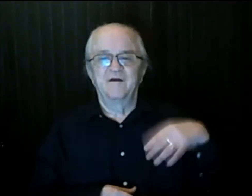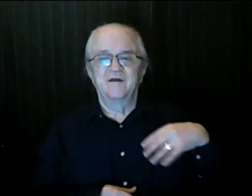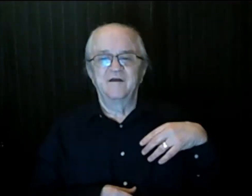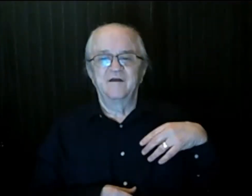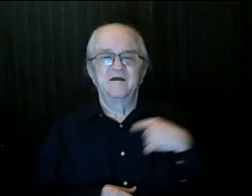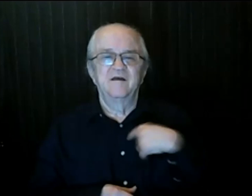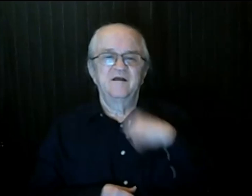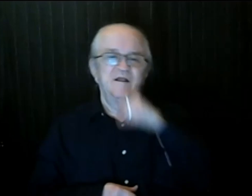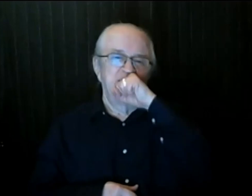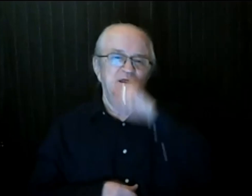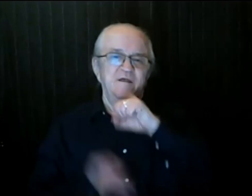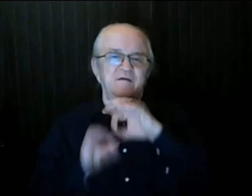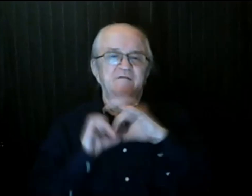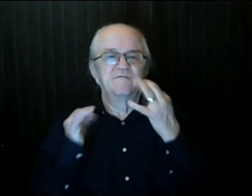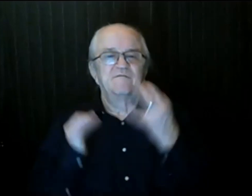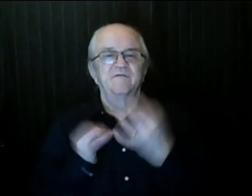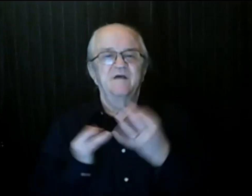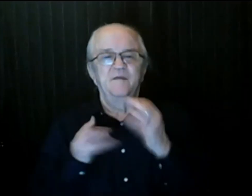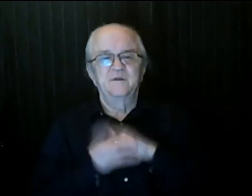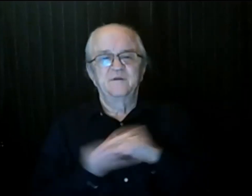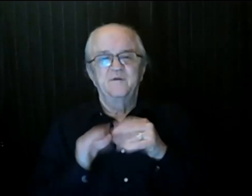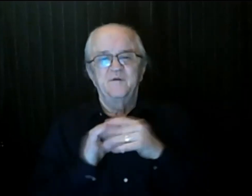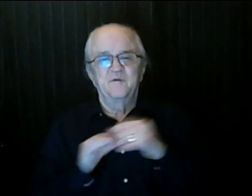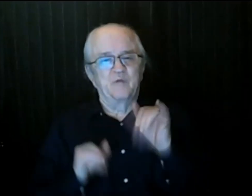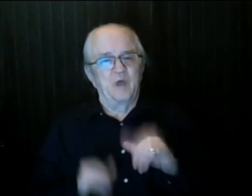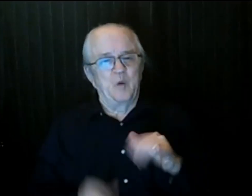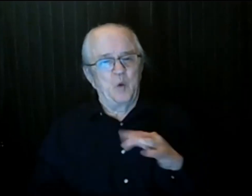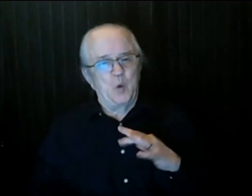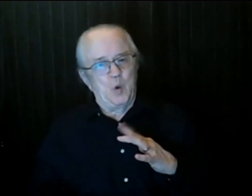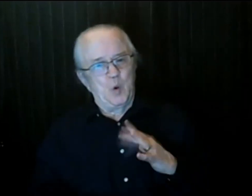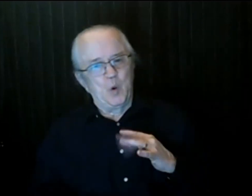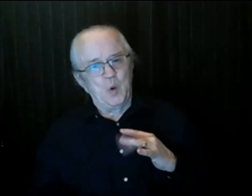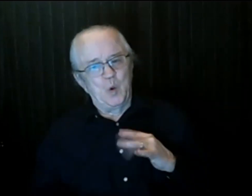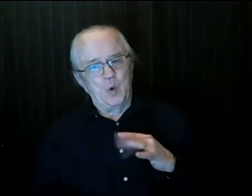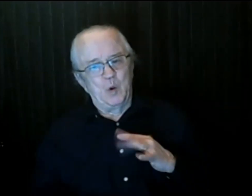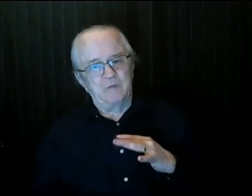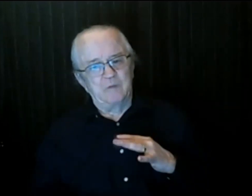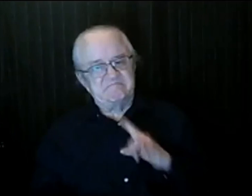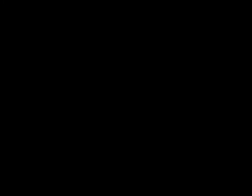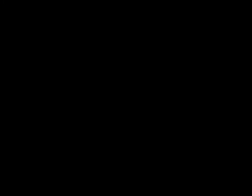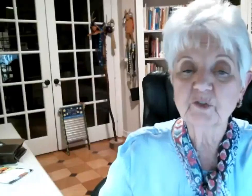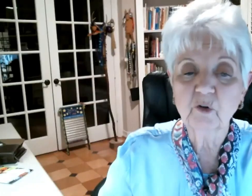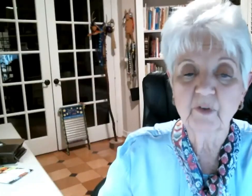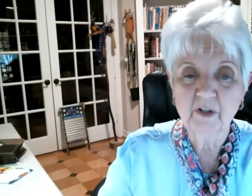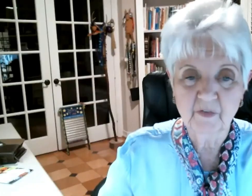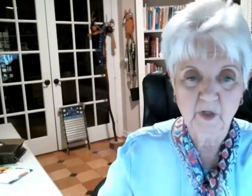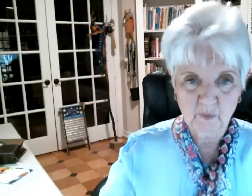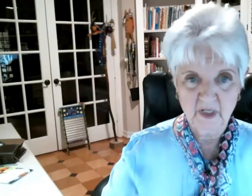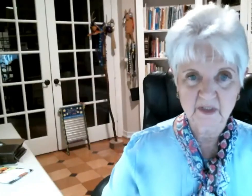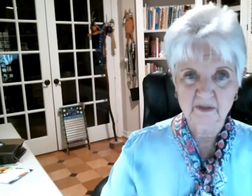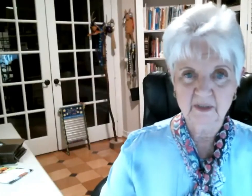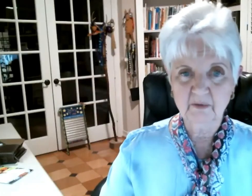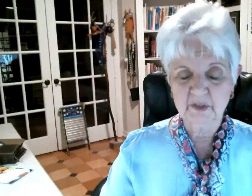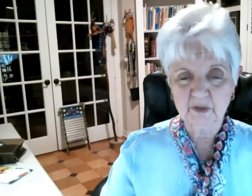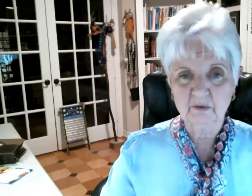I love family stories, but that one was a doozy. So well done. Thank you so very, very